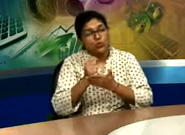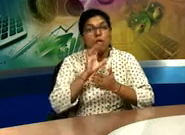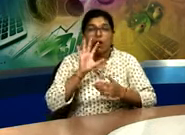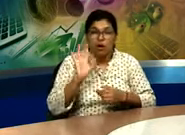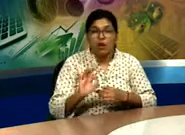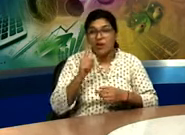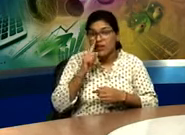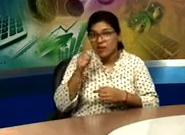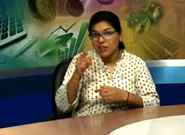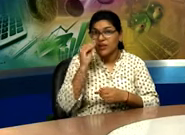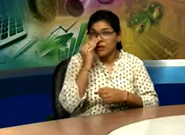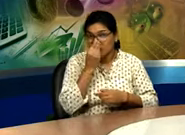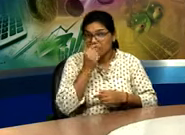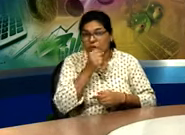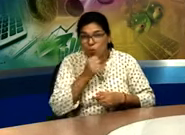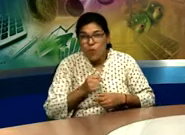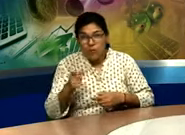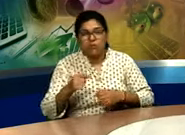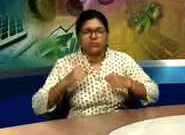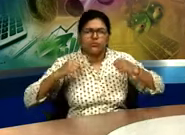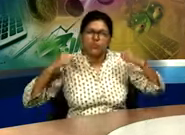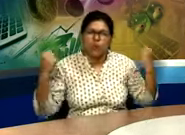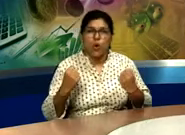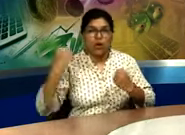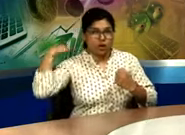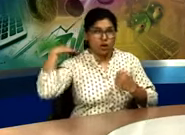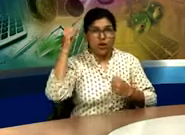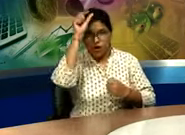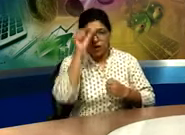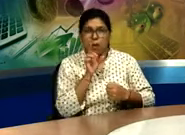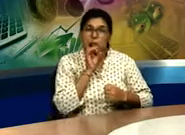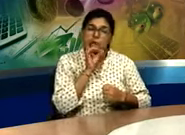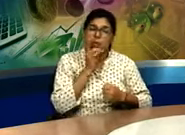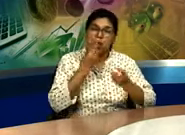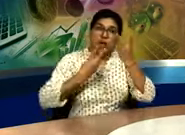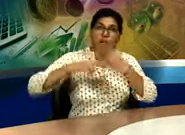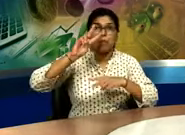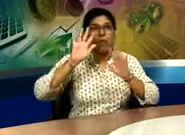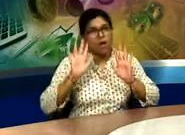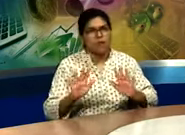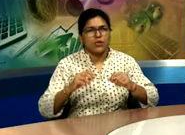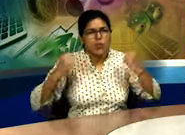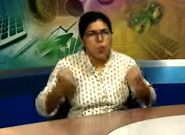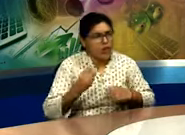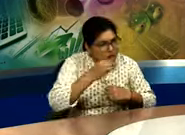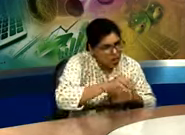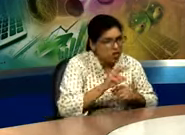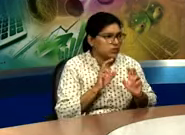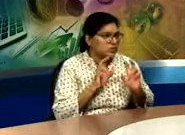And it is really true that her work was